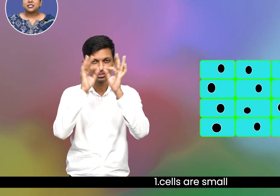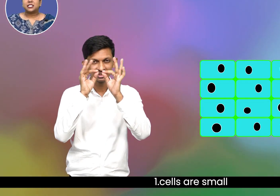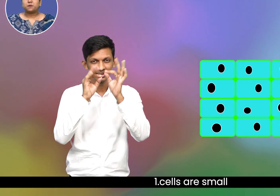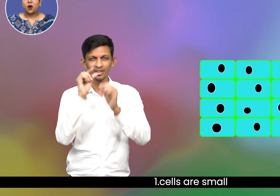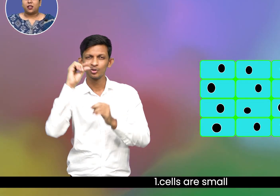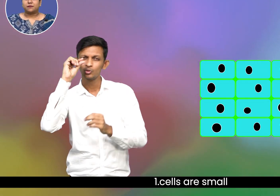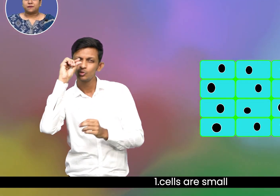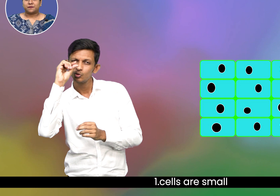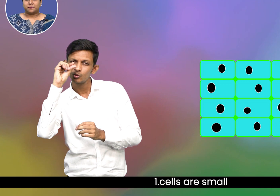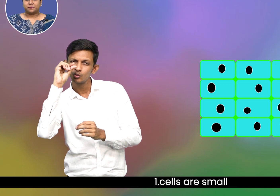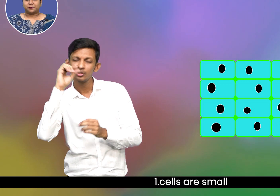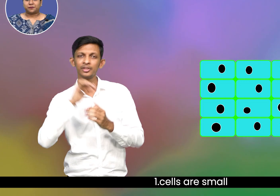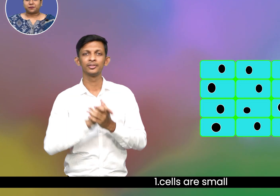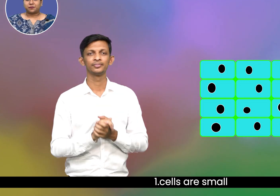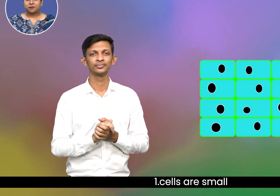Cells are small.